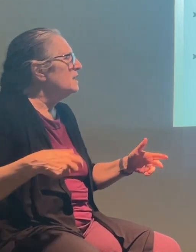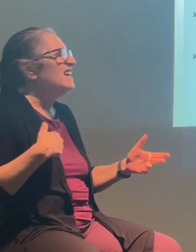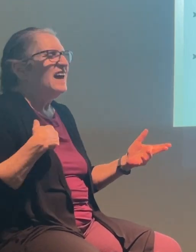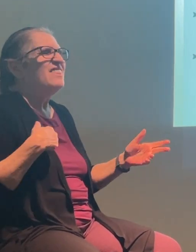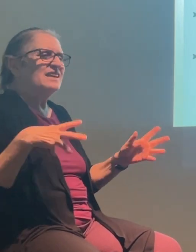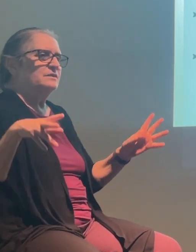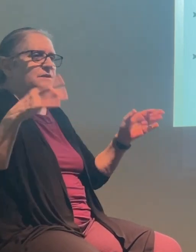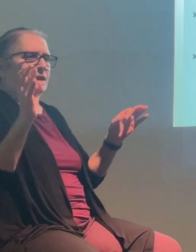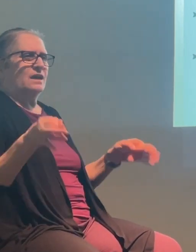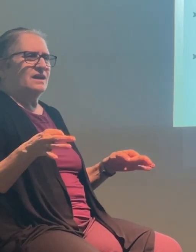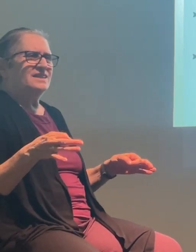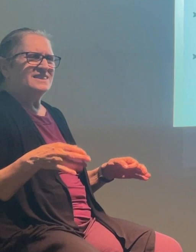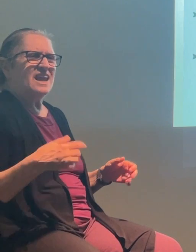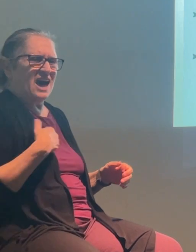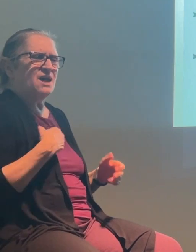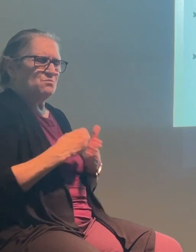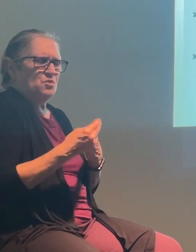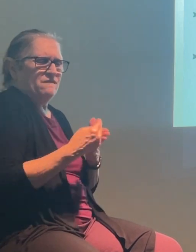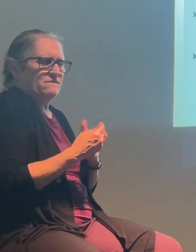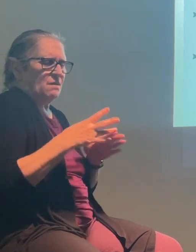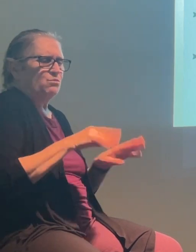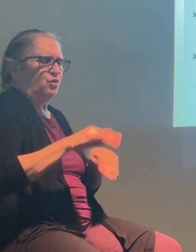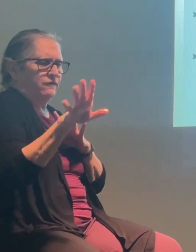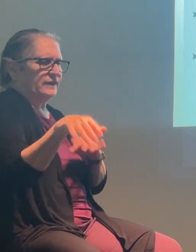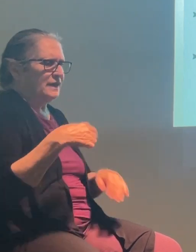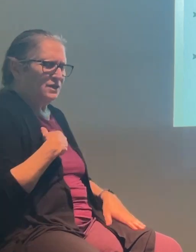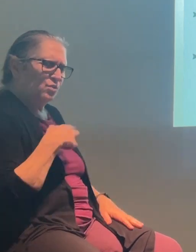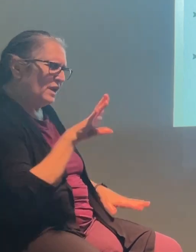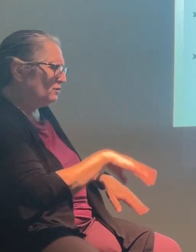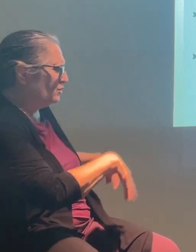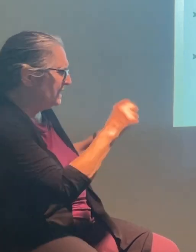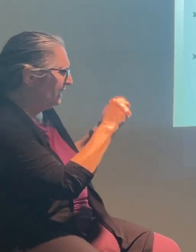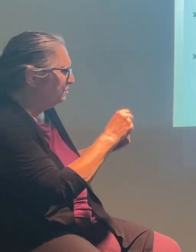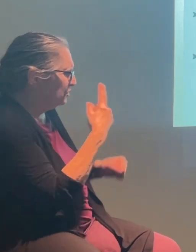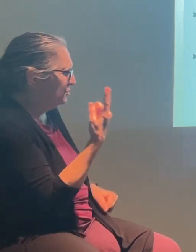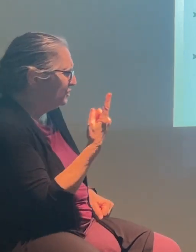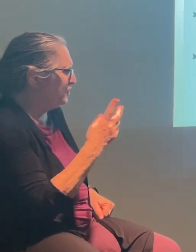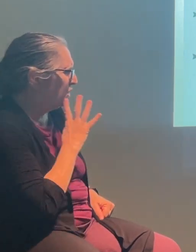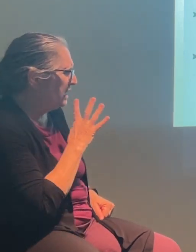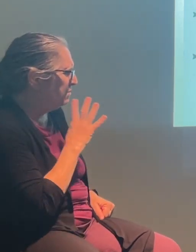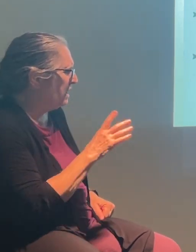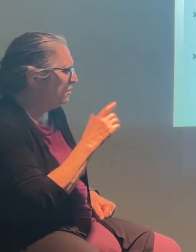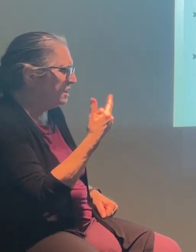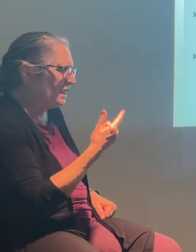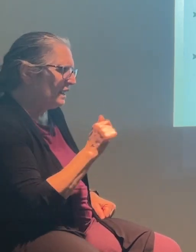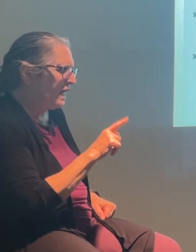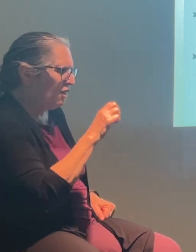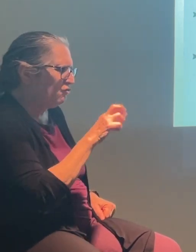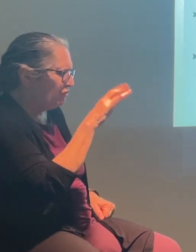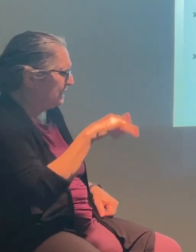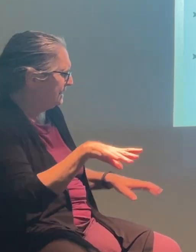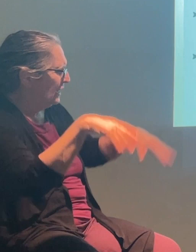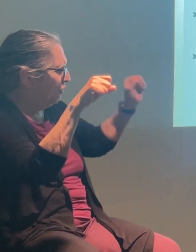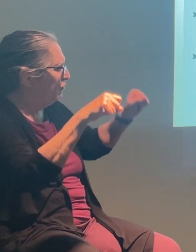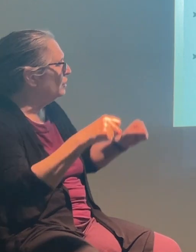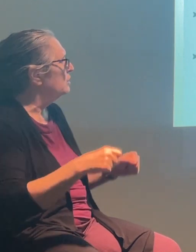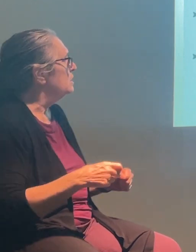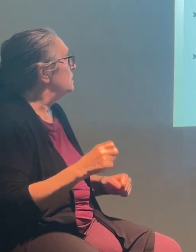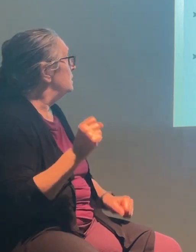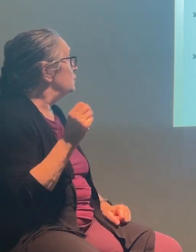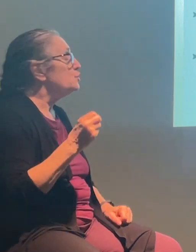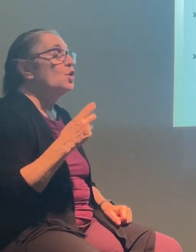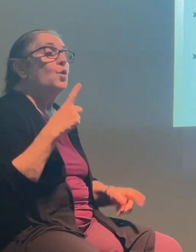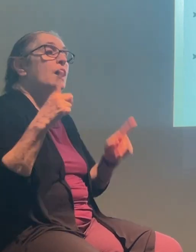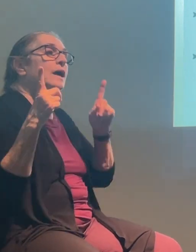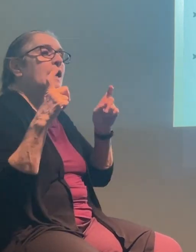out. Why don't you take it over? And you were always talking about doing a gallery. Take it over, but not no problem. So camera work